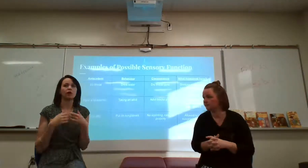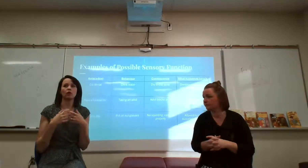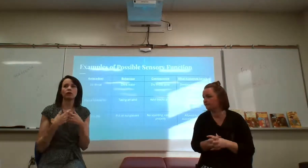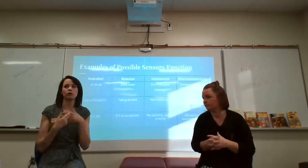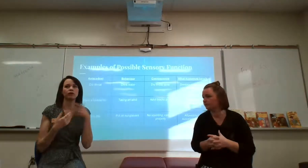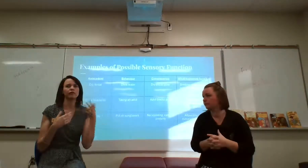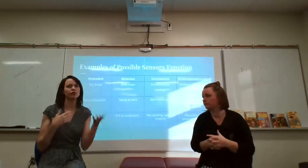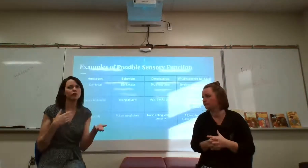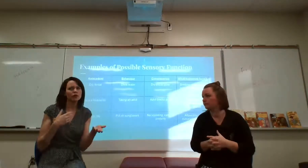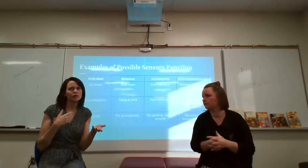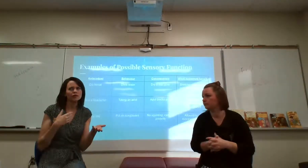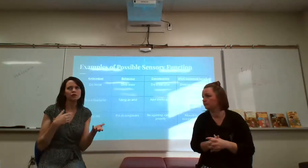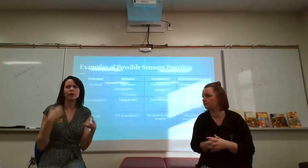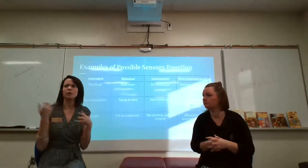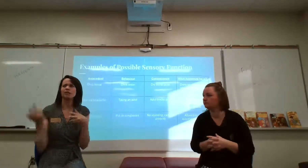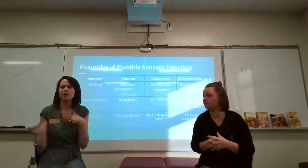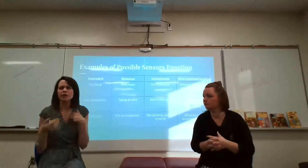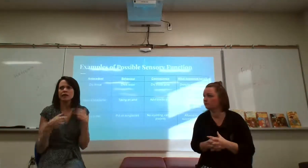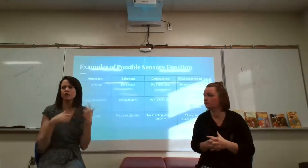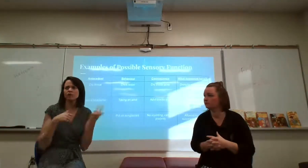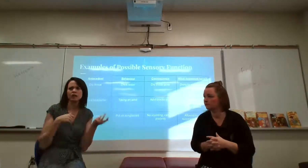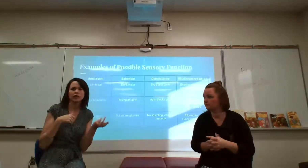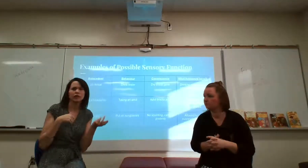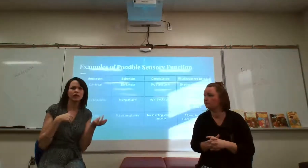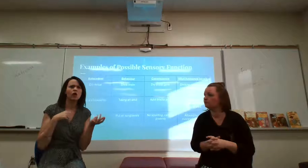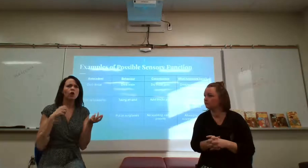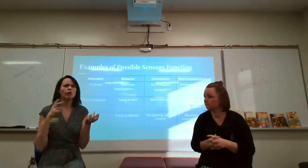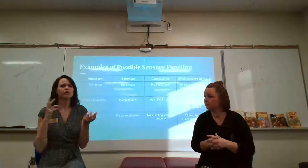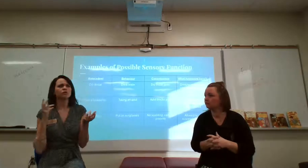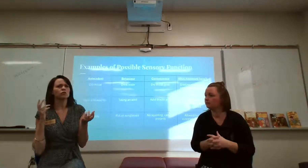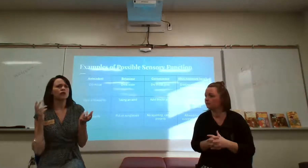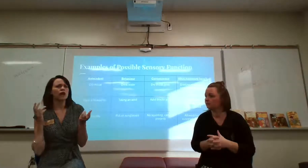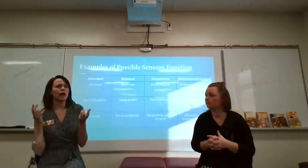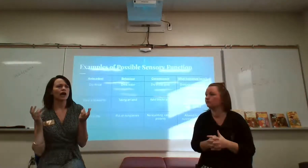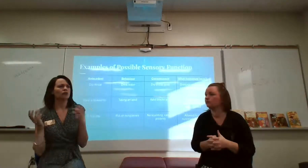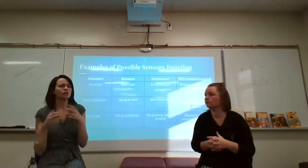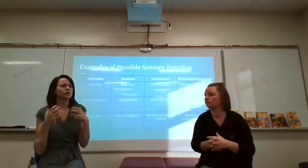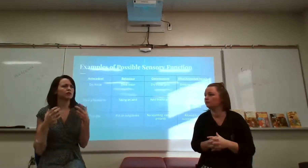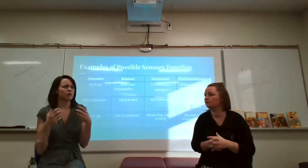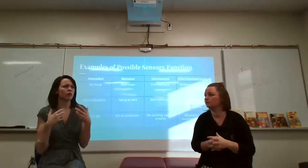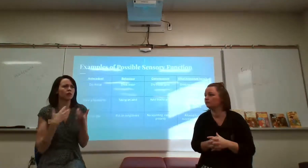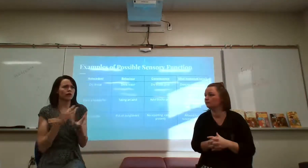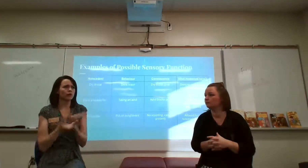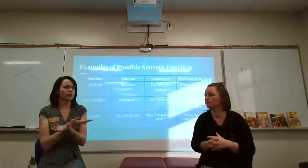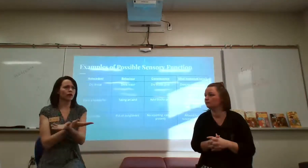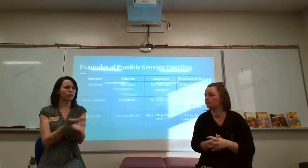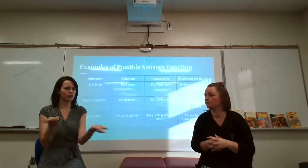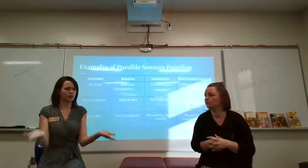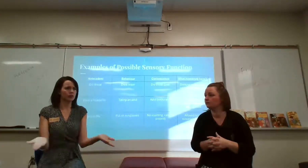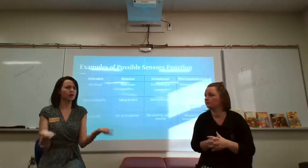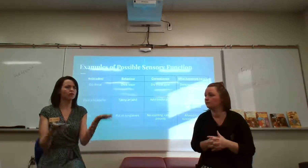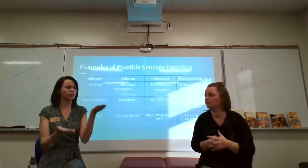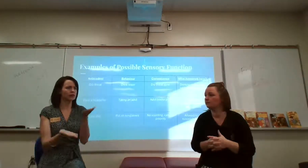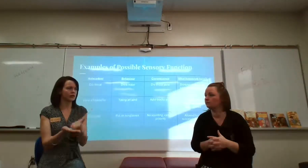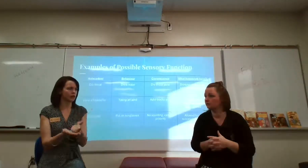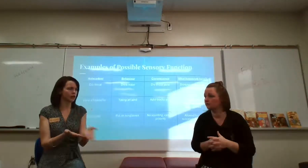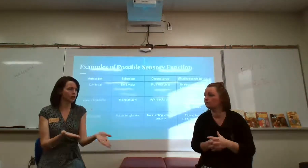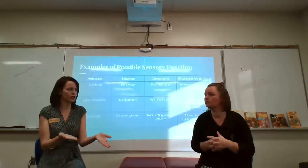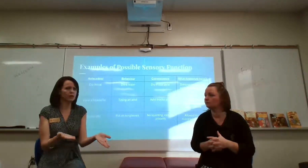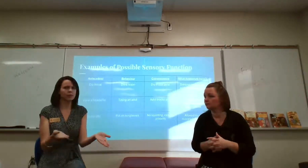we don't infer what the student might be thinking or feeling. We don't do things like that. We observe the behavior, we take really good data based